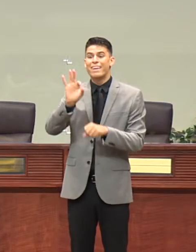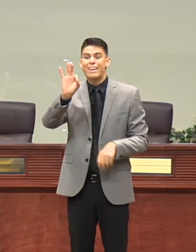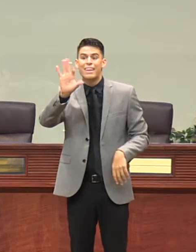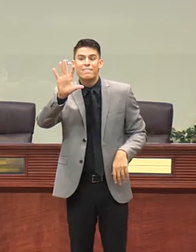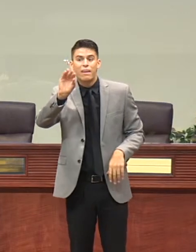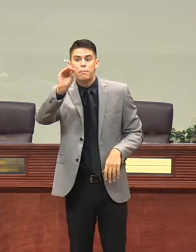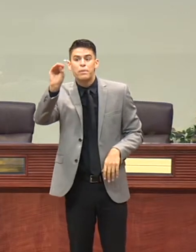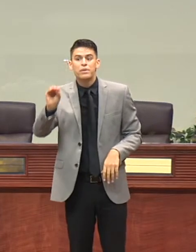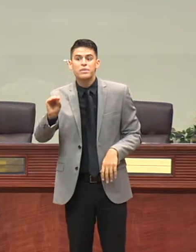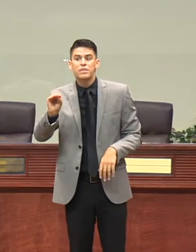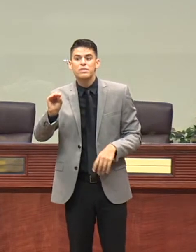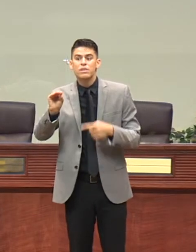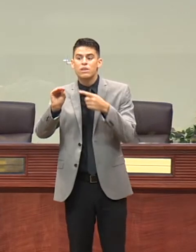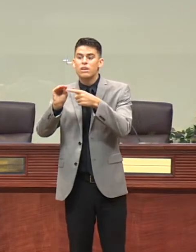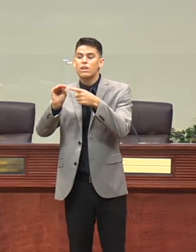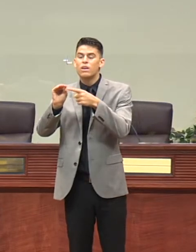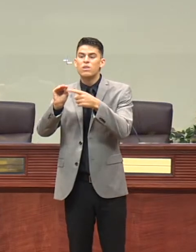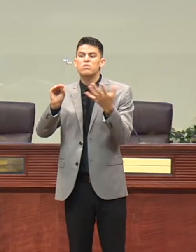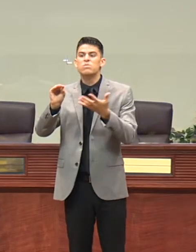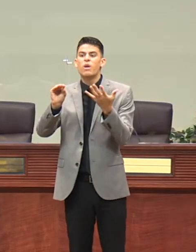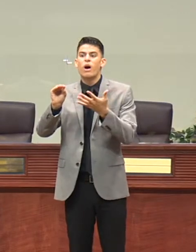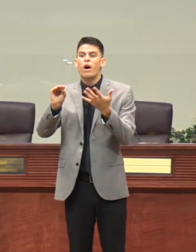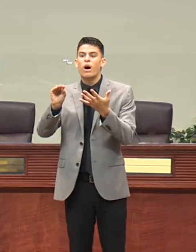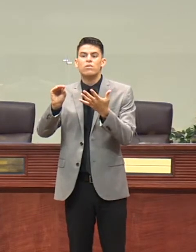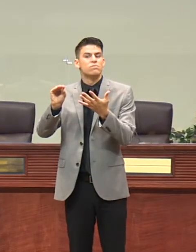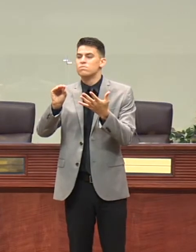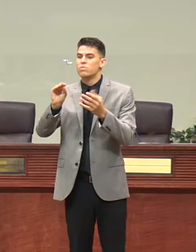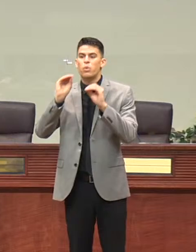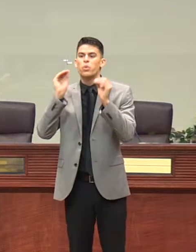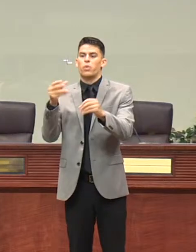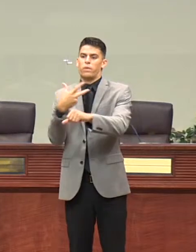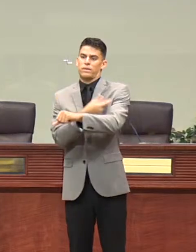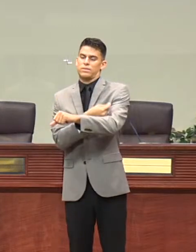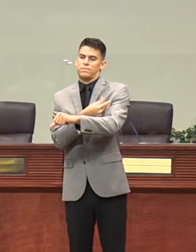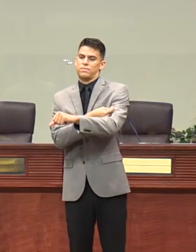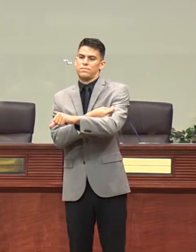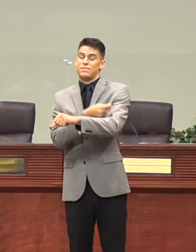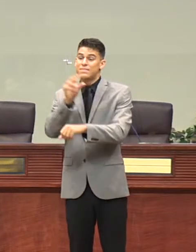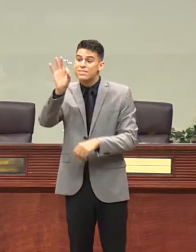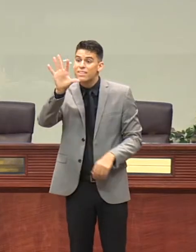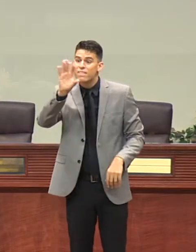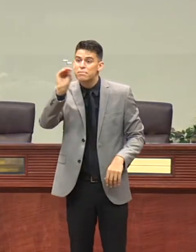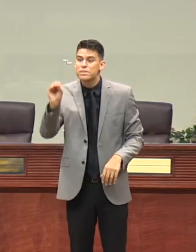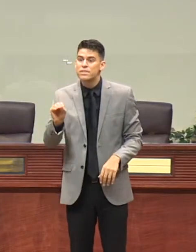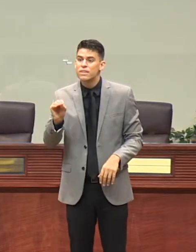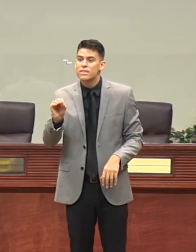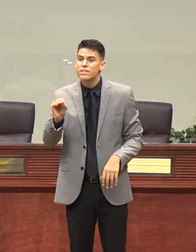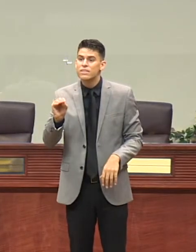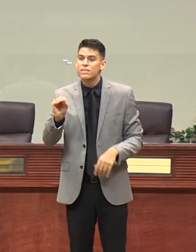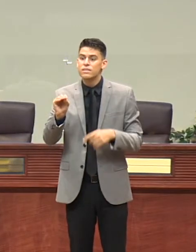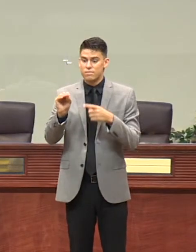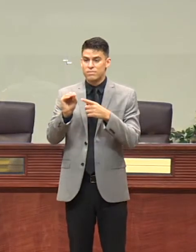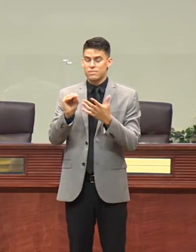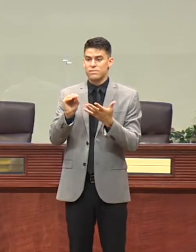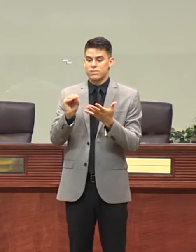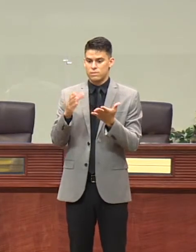95% are among people that are unvaccinated. That we know historically in our records, it could be a few that